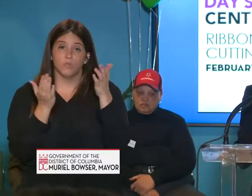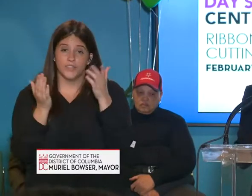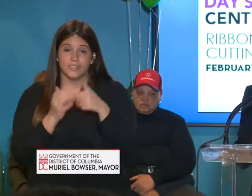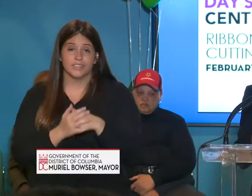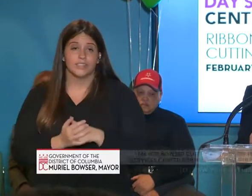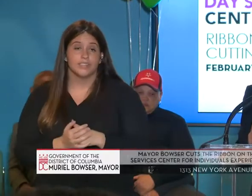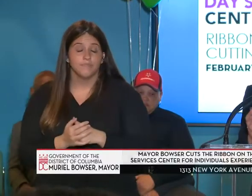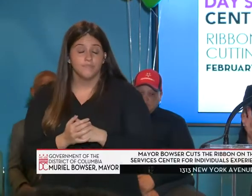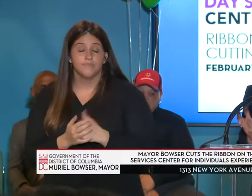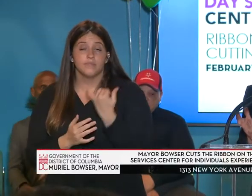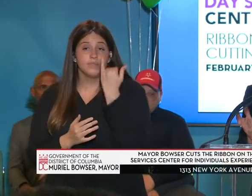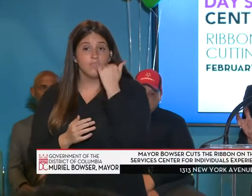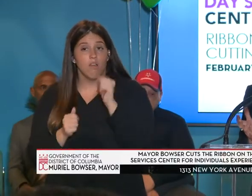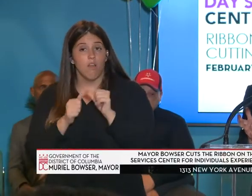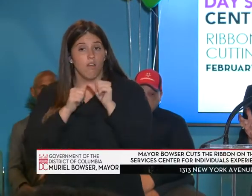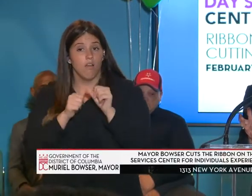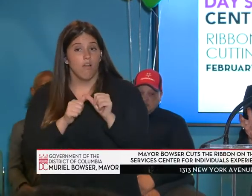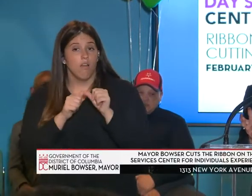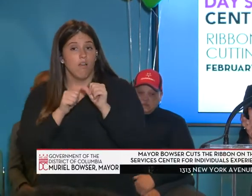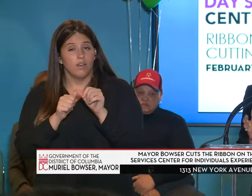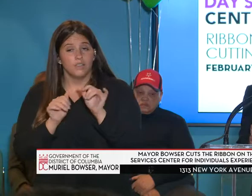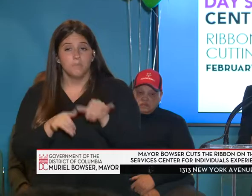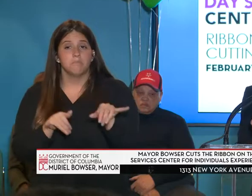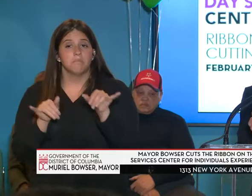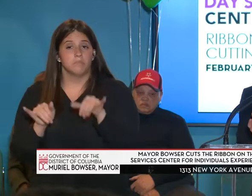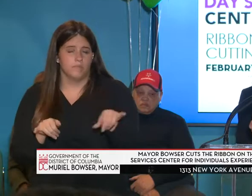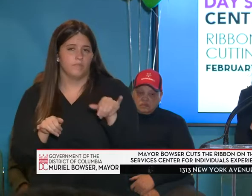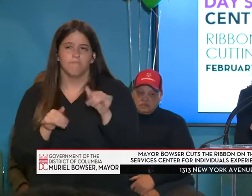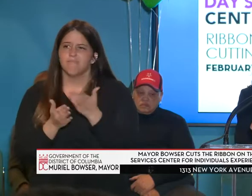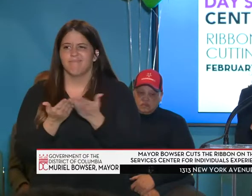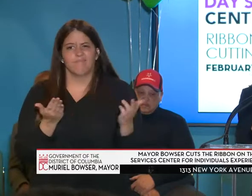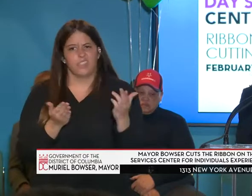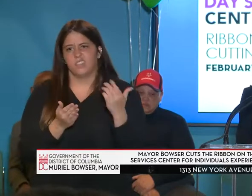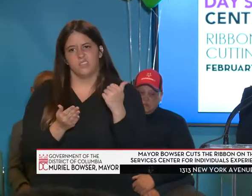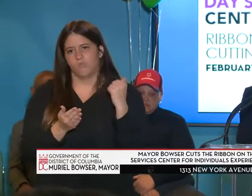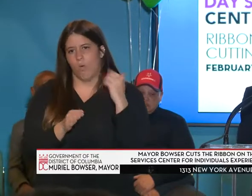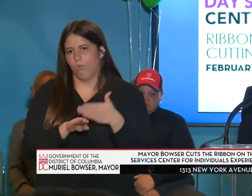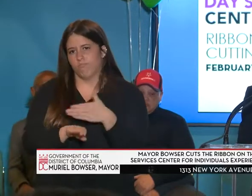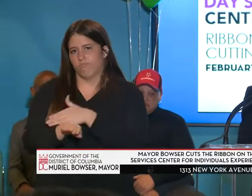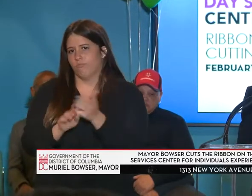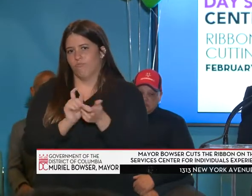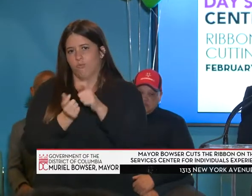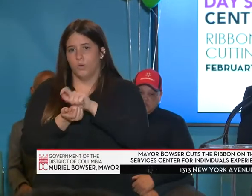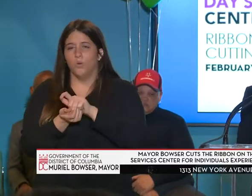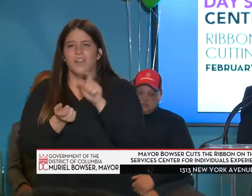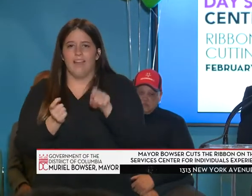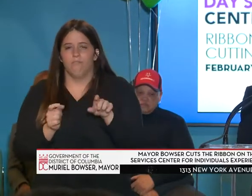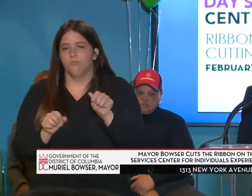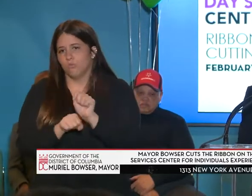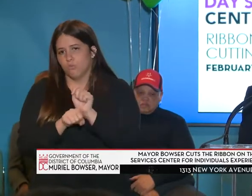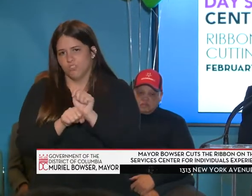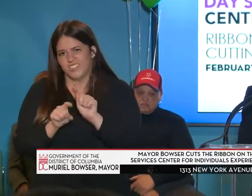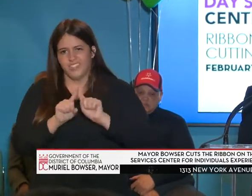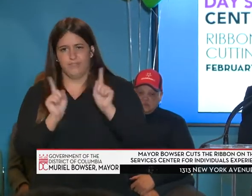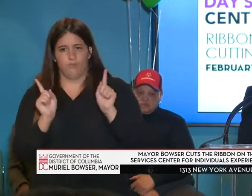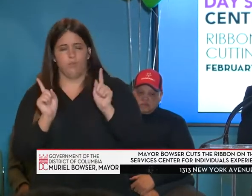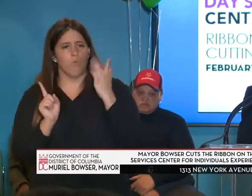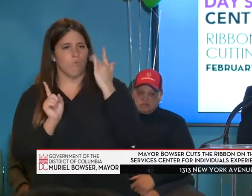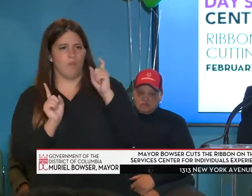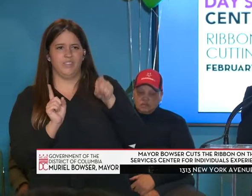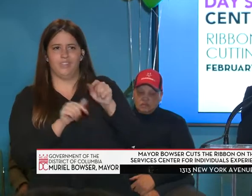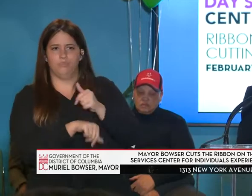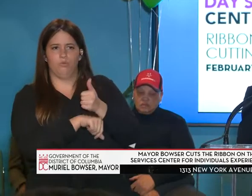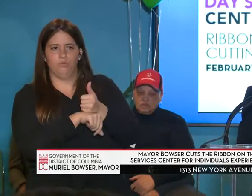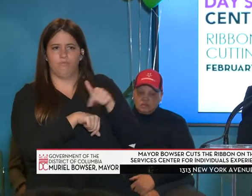that if we keep doing the same thing, things are not going to be different. We have to work differently, which is why we really needed this